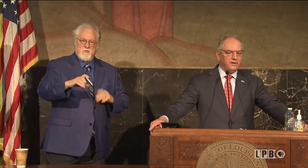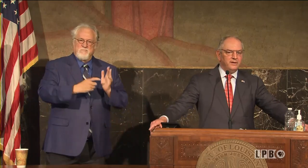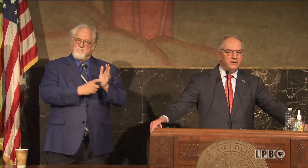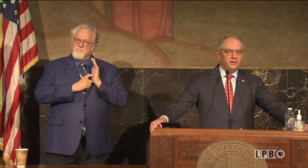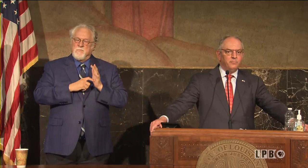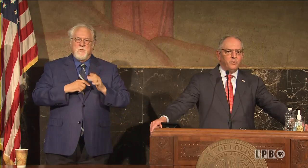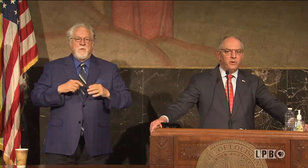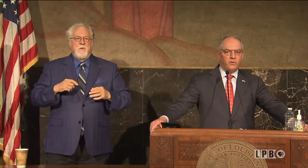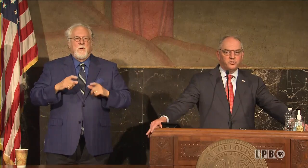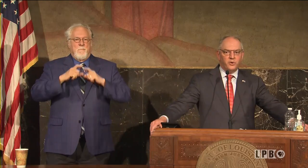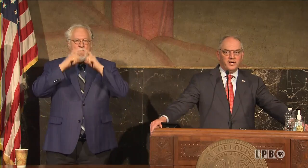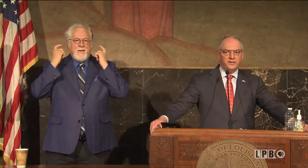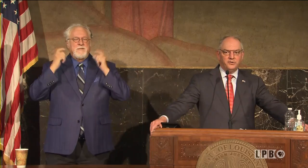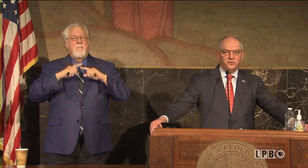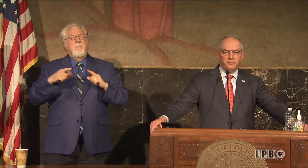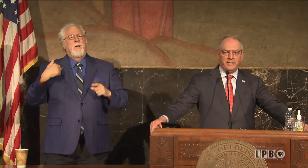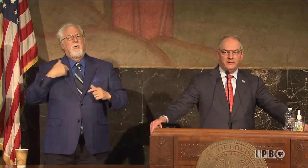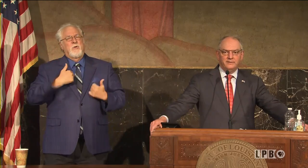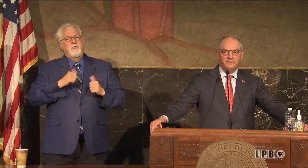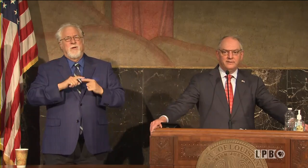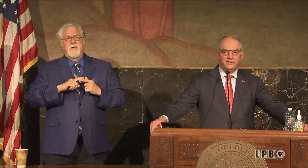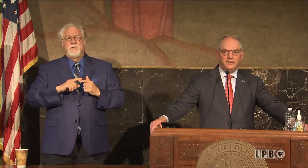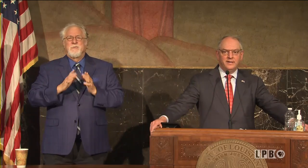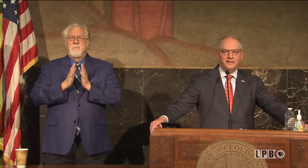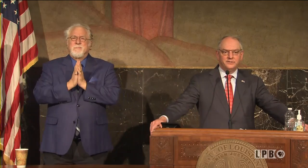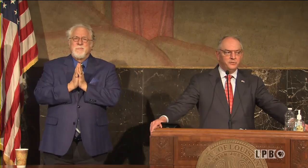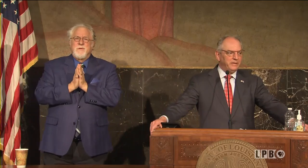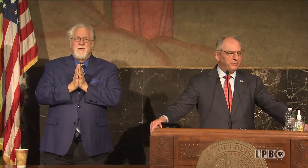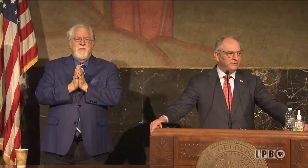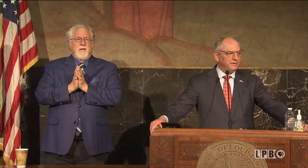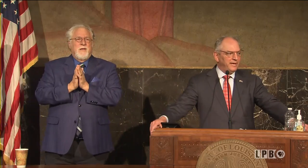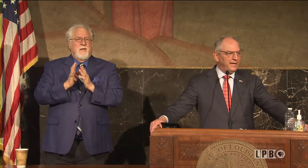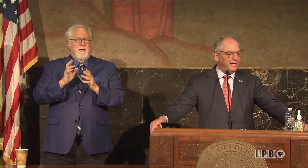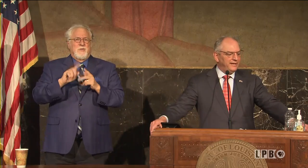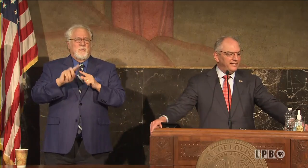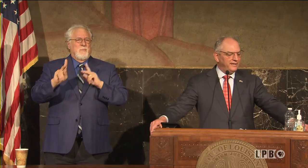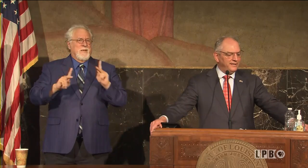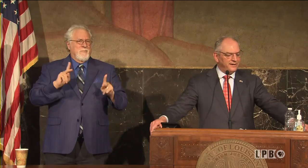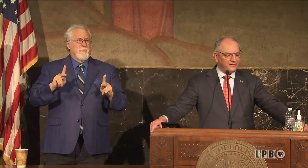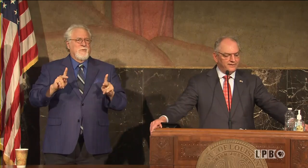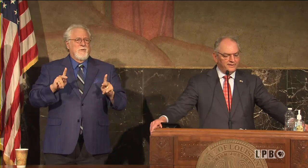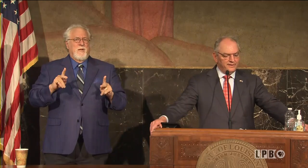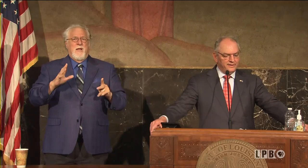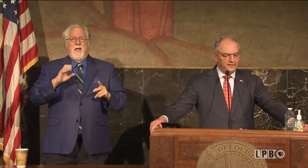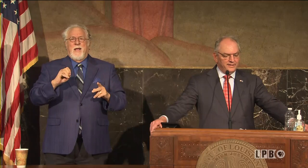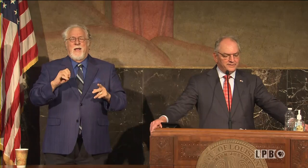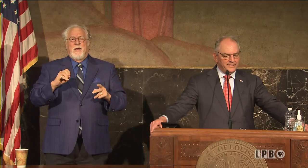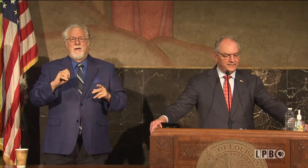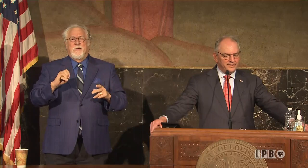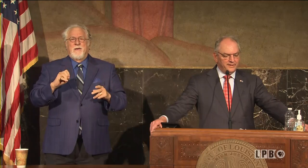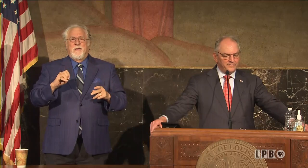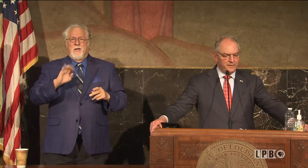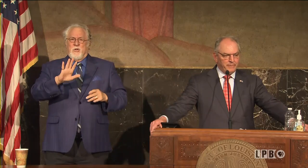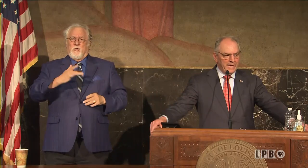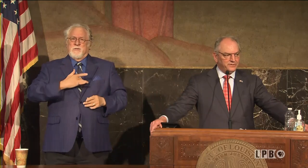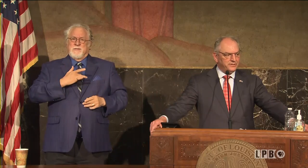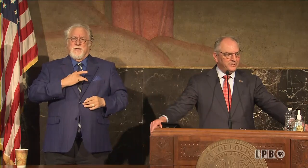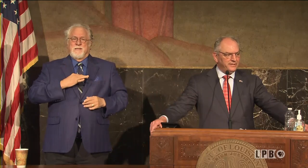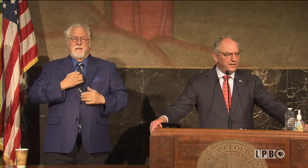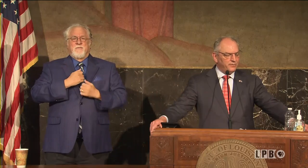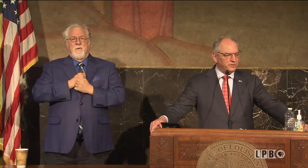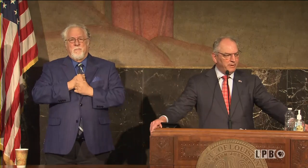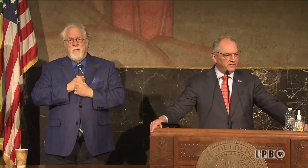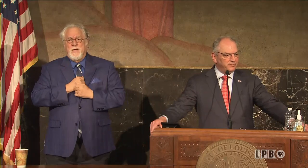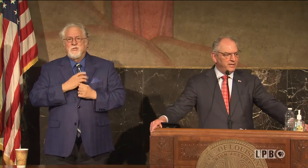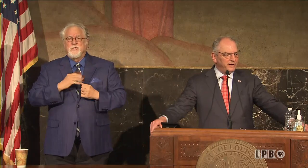mandatory. But we are trying to appeal to people and their sense of